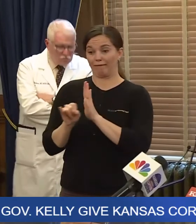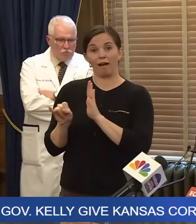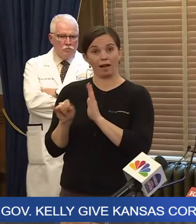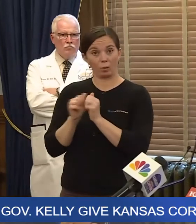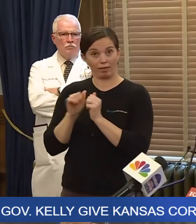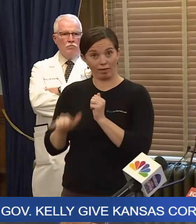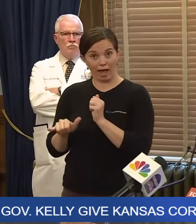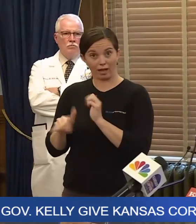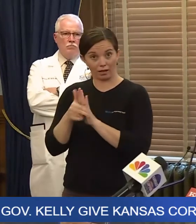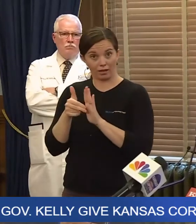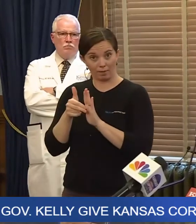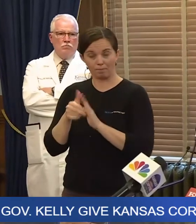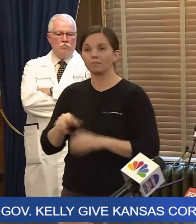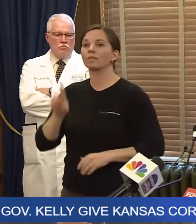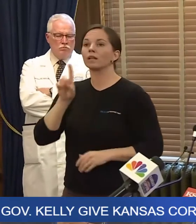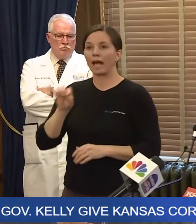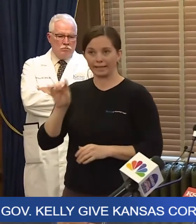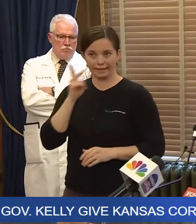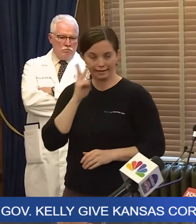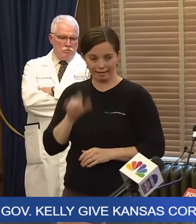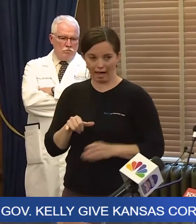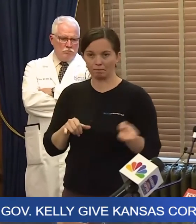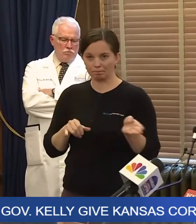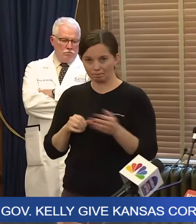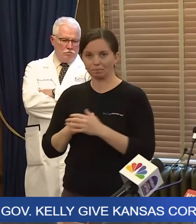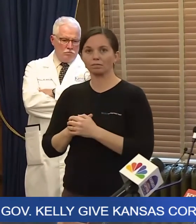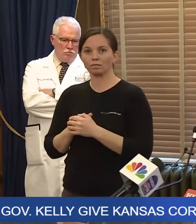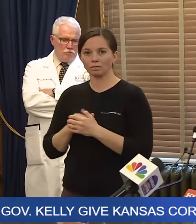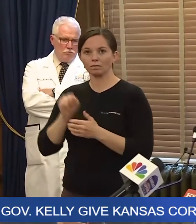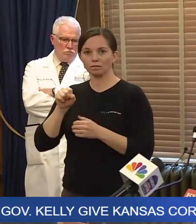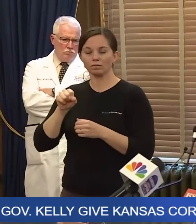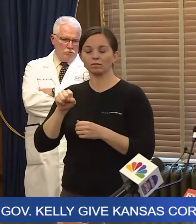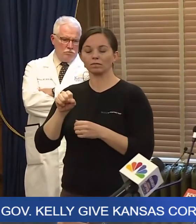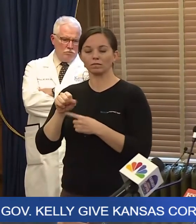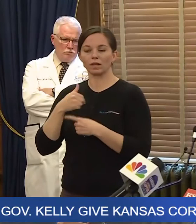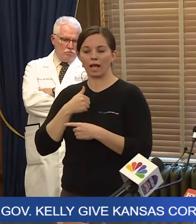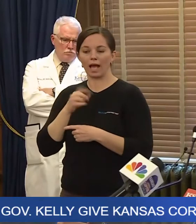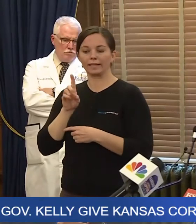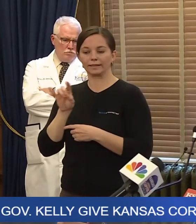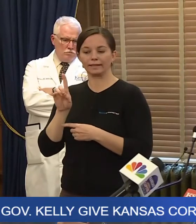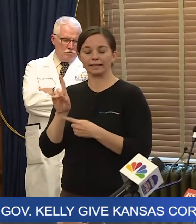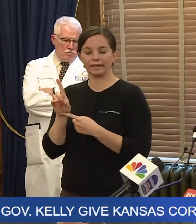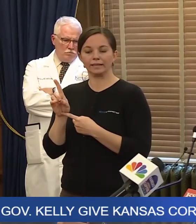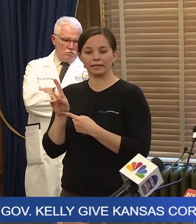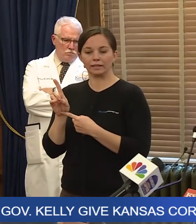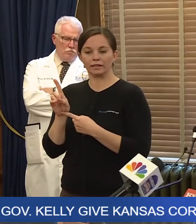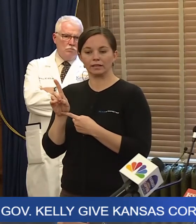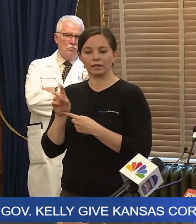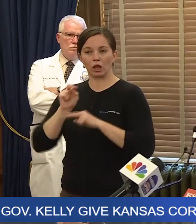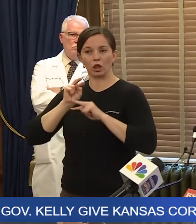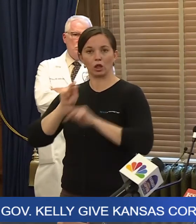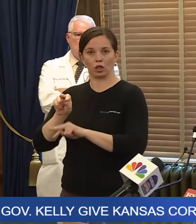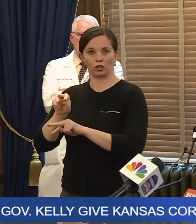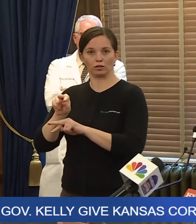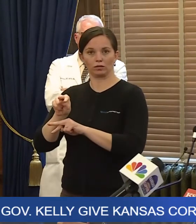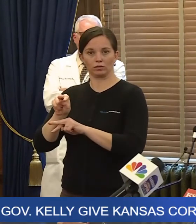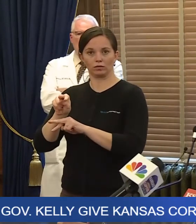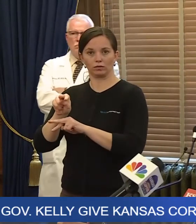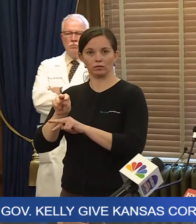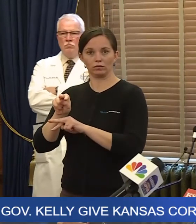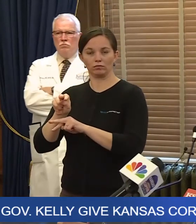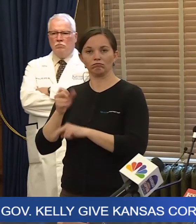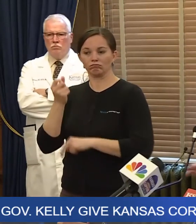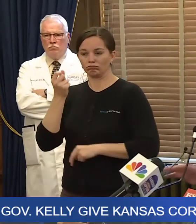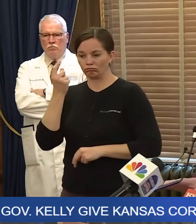such? Well, I did see that on the map, and I looked, and it comes on over